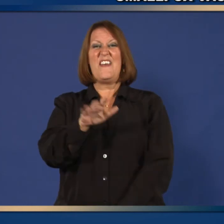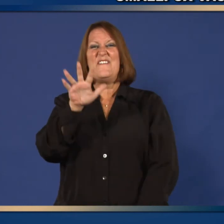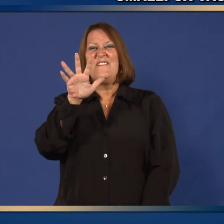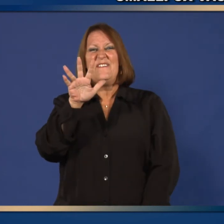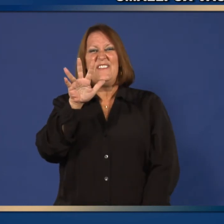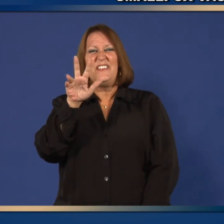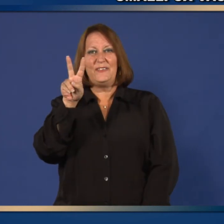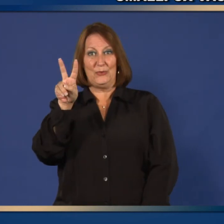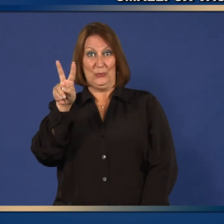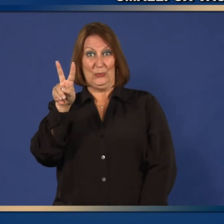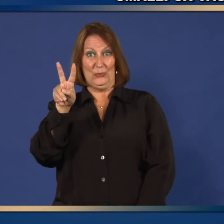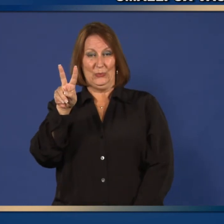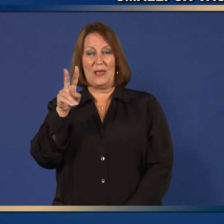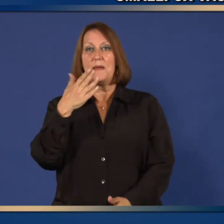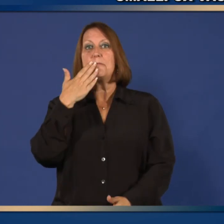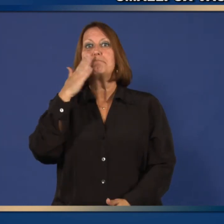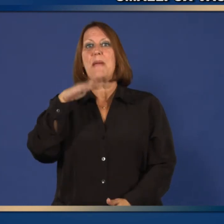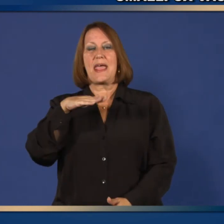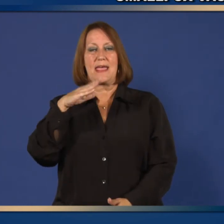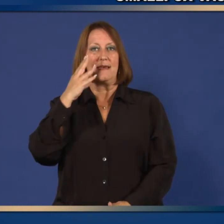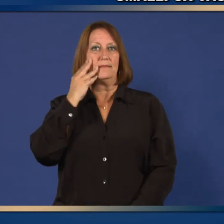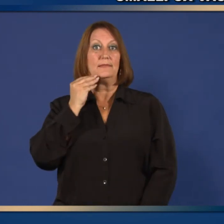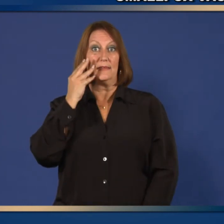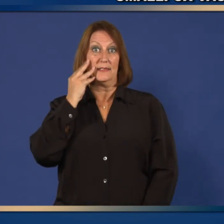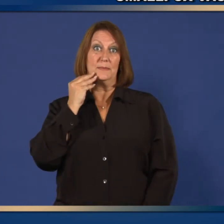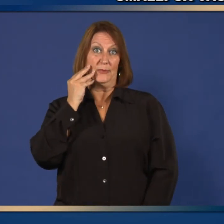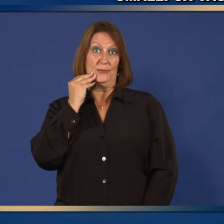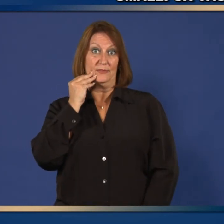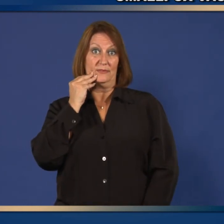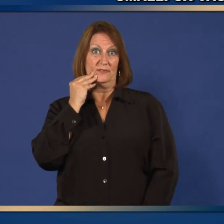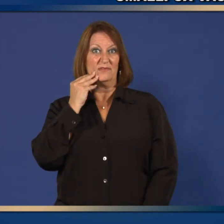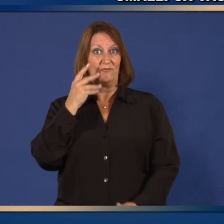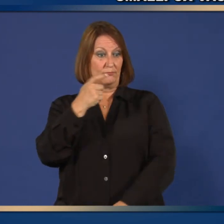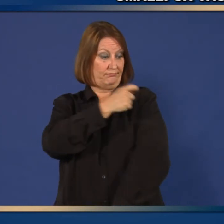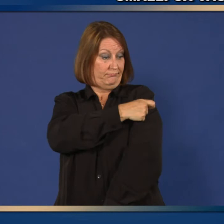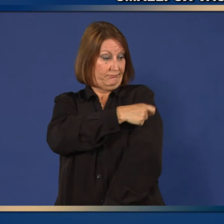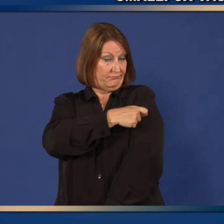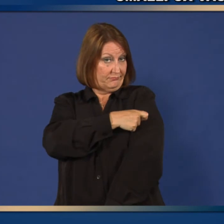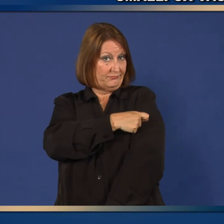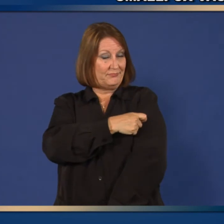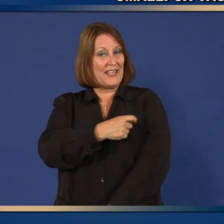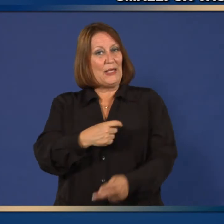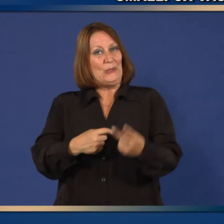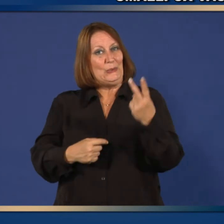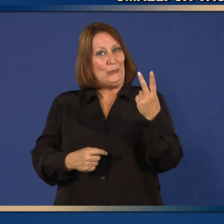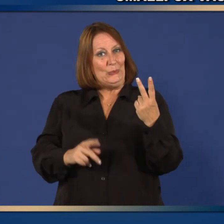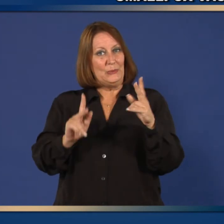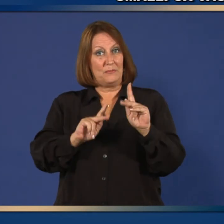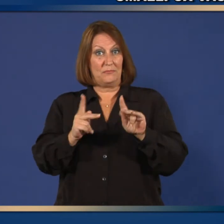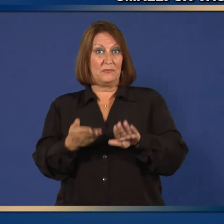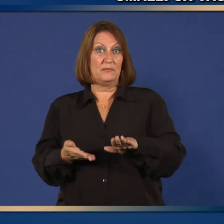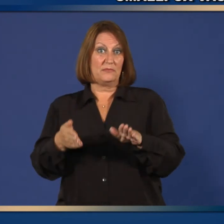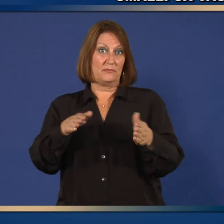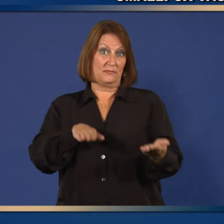reaction to smallpox vaccine, and up to 2 people died.